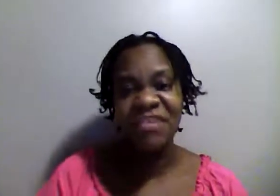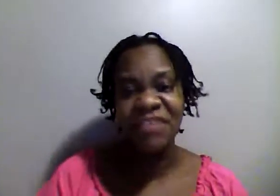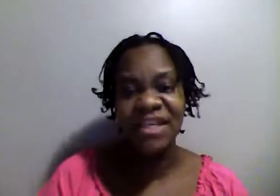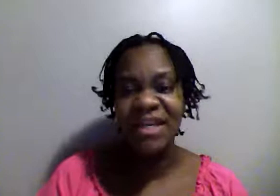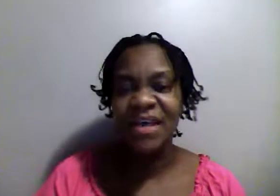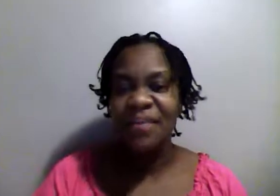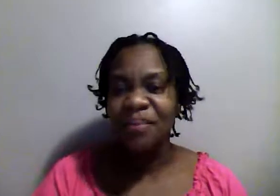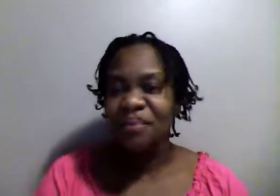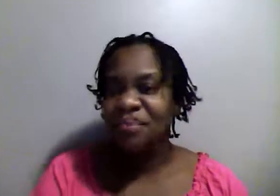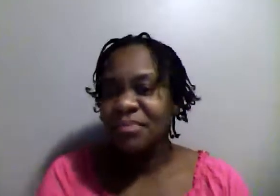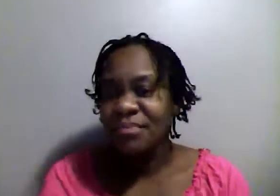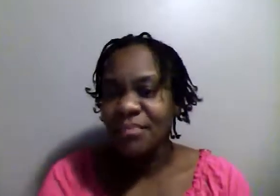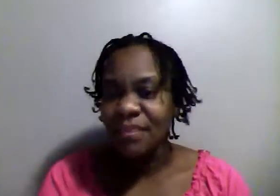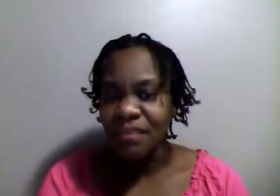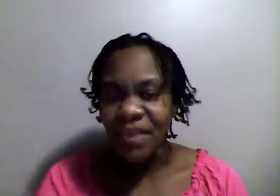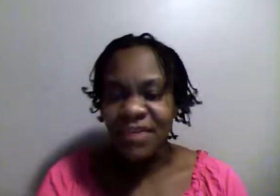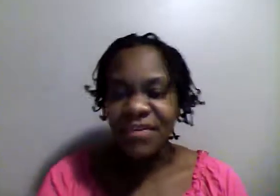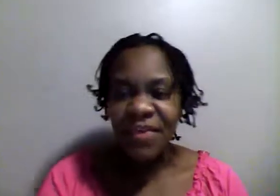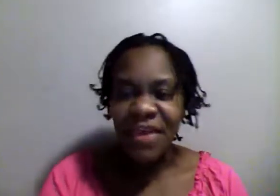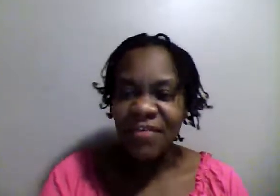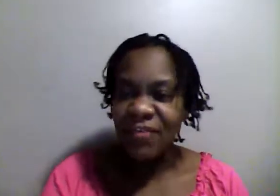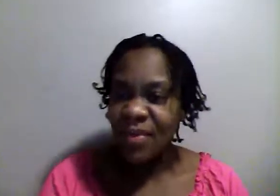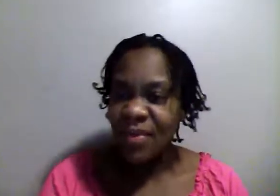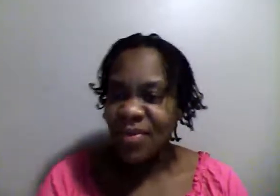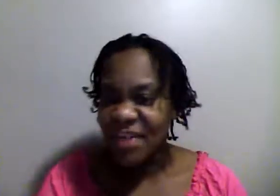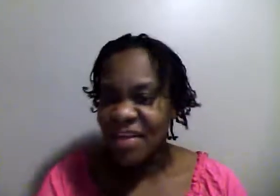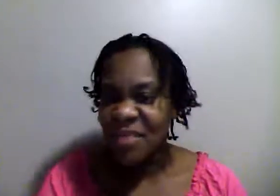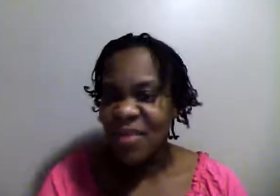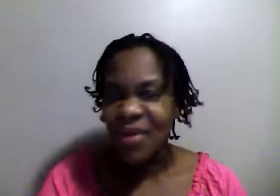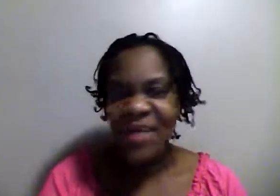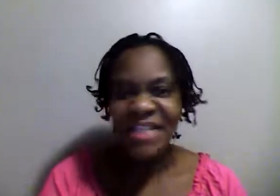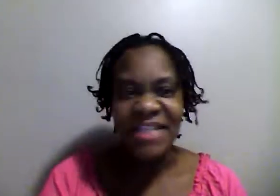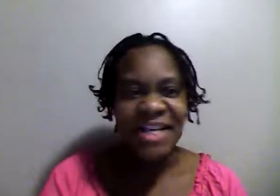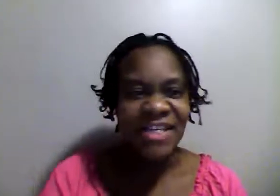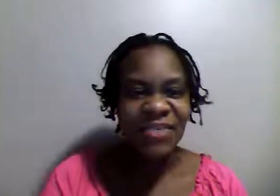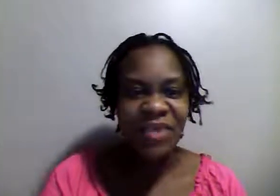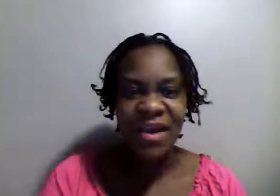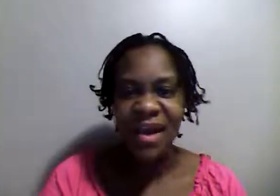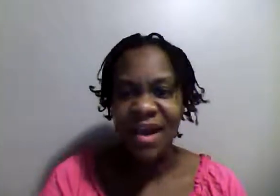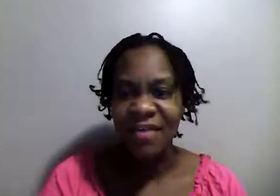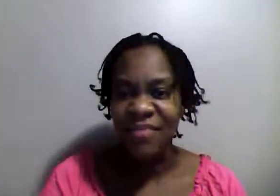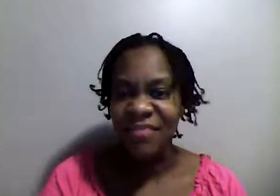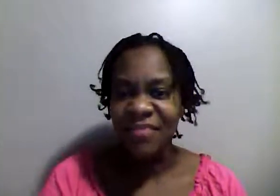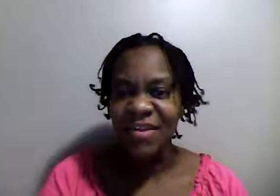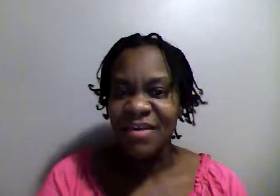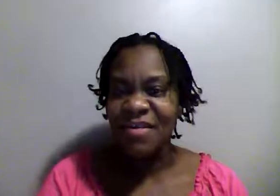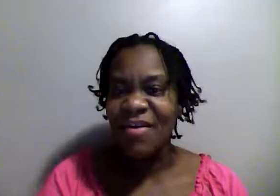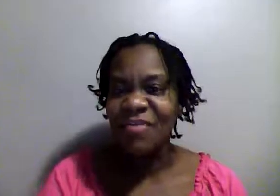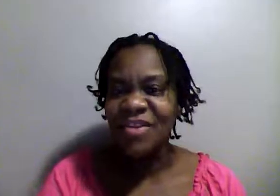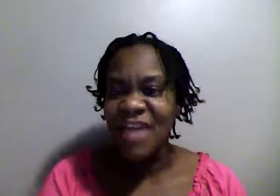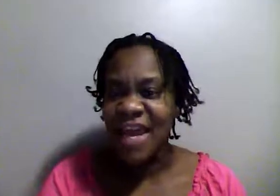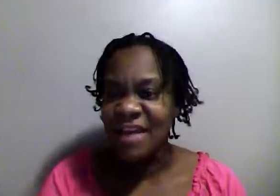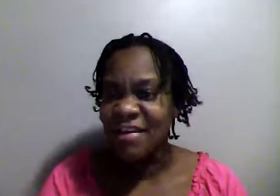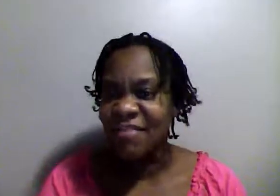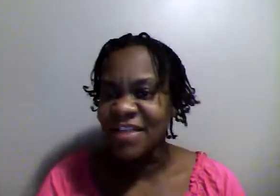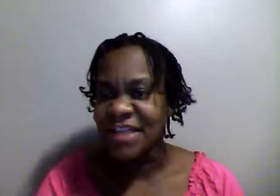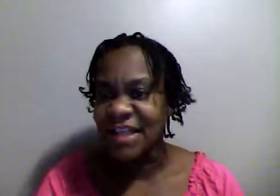treated. So if you don't have any more questions, we have come to the end of this